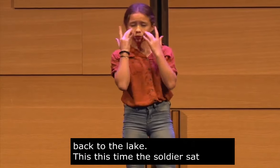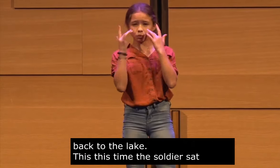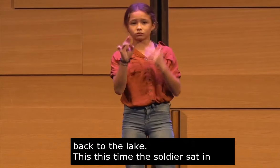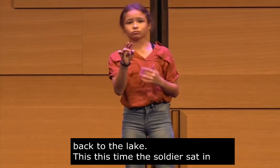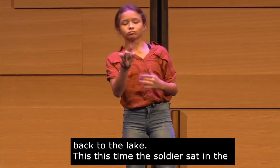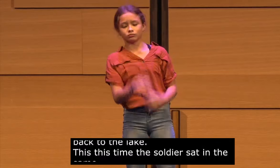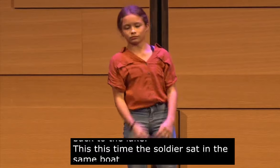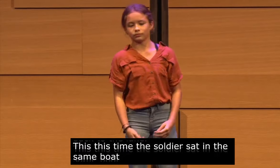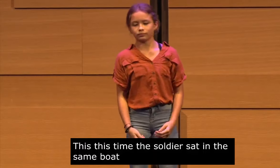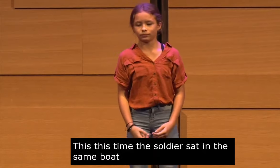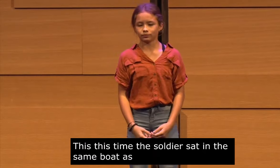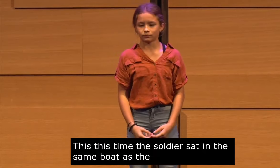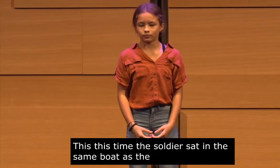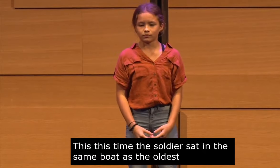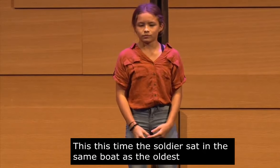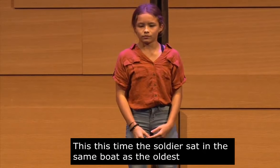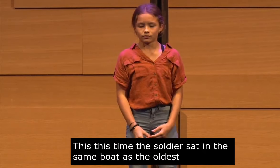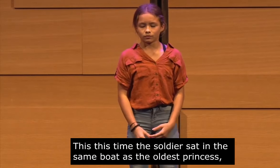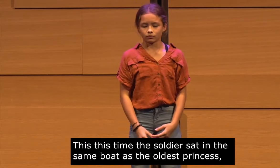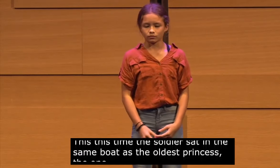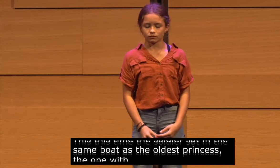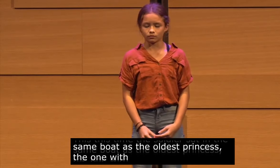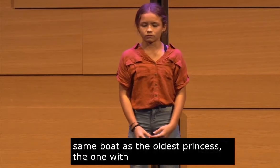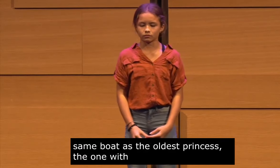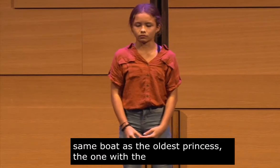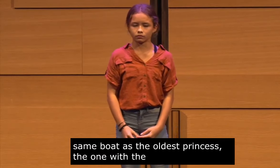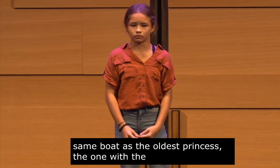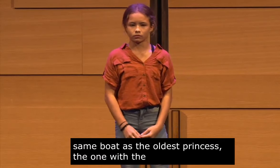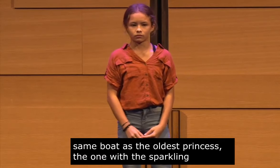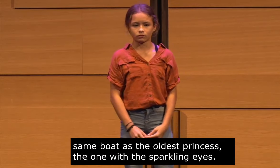sat in the same boat as the eldest princess, the one with the sparkling eyes.